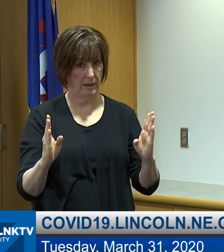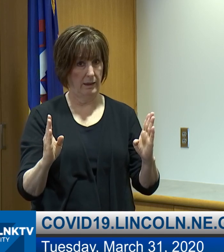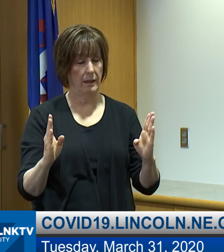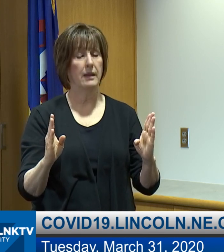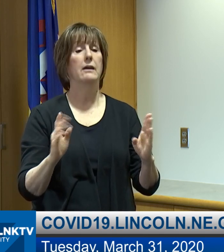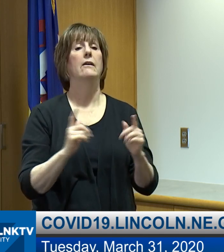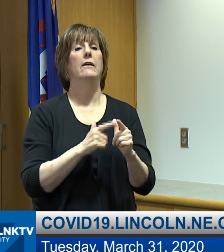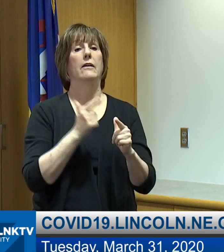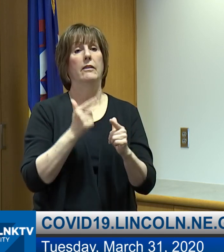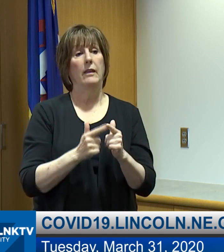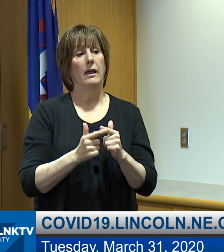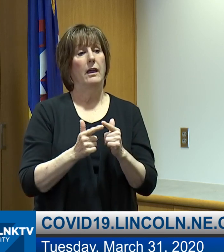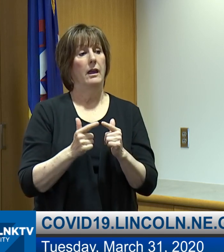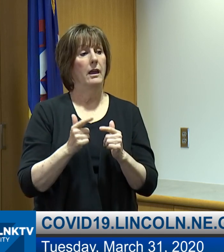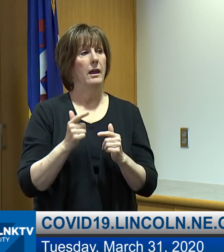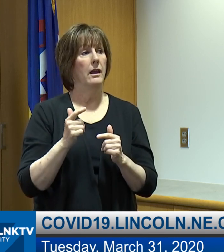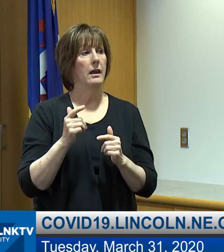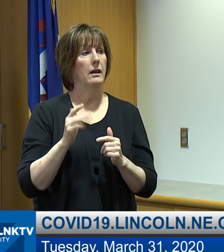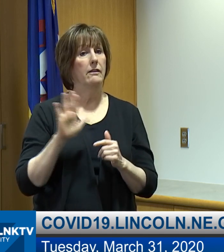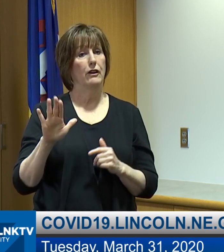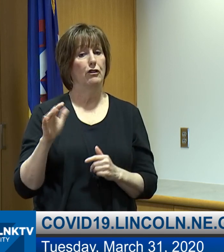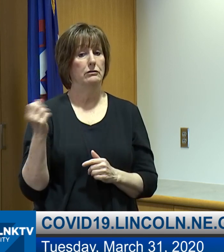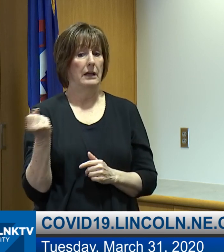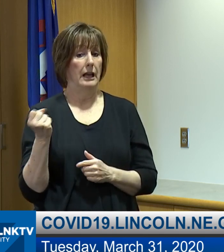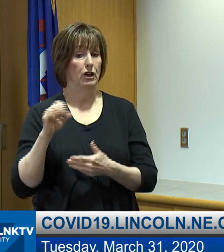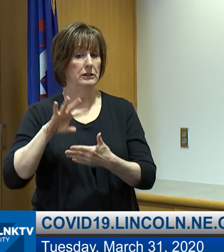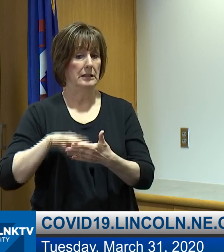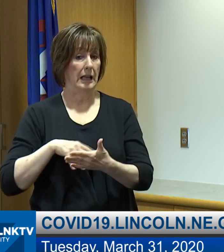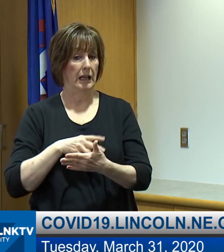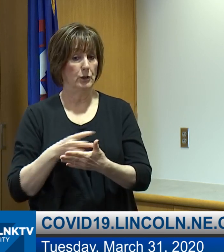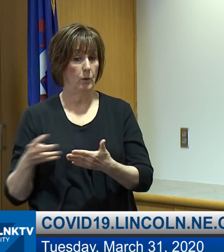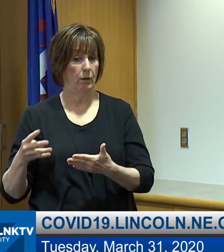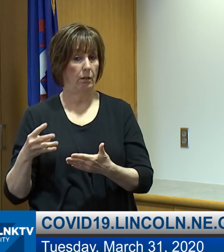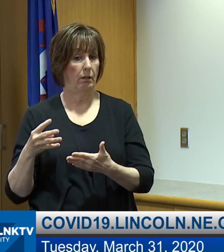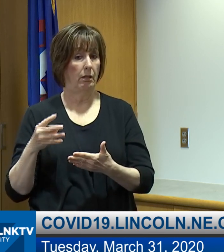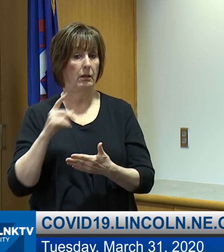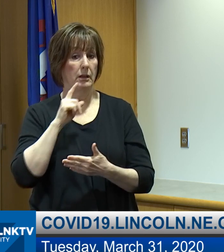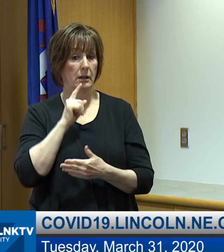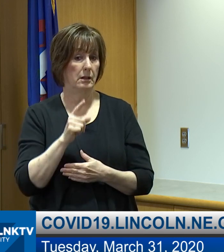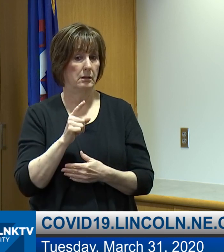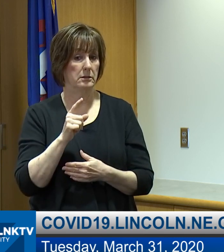they will go to their Saturday schedule, which is